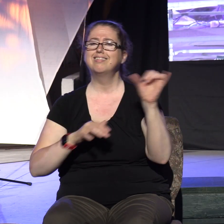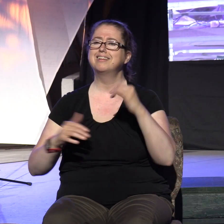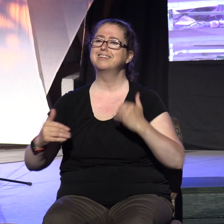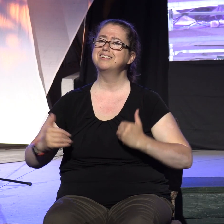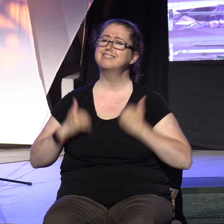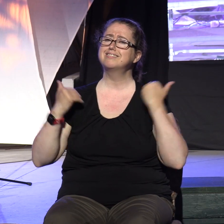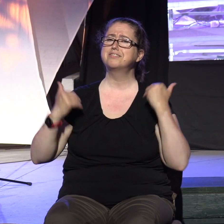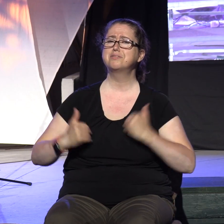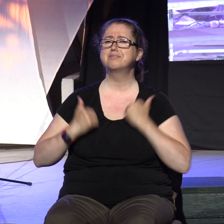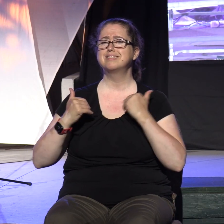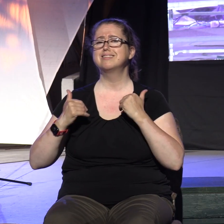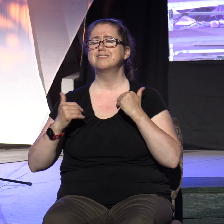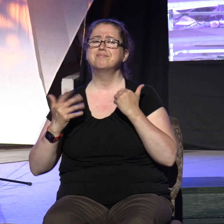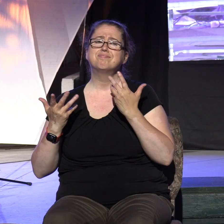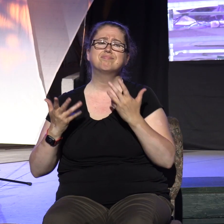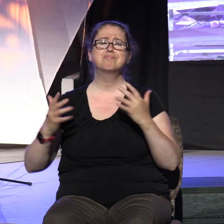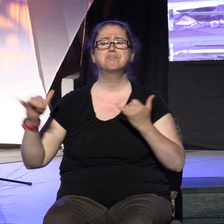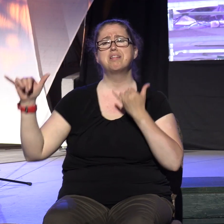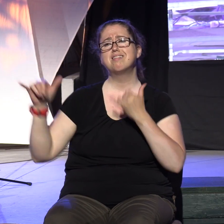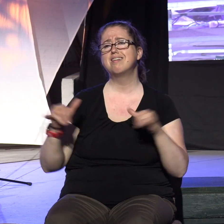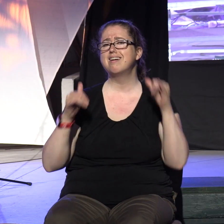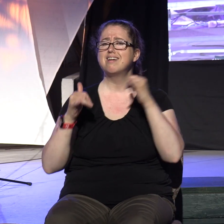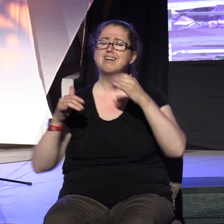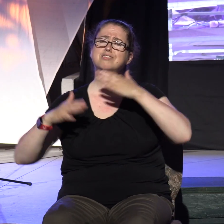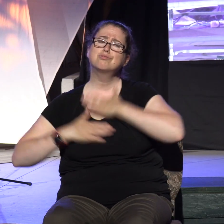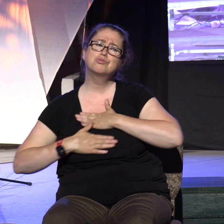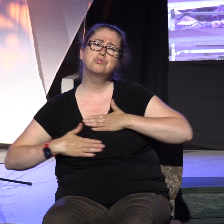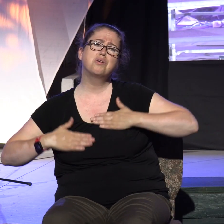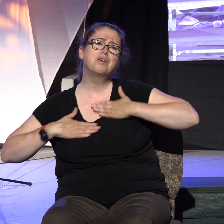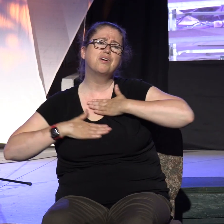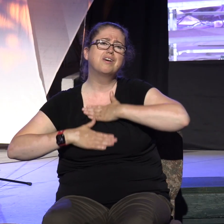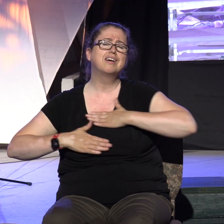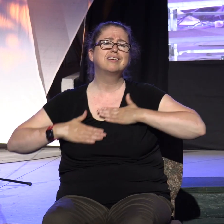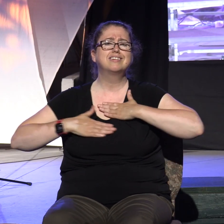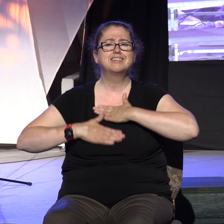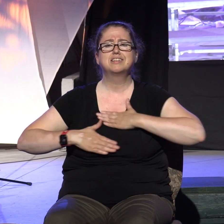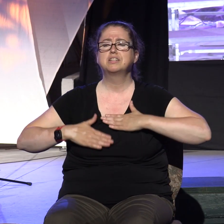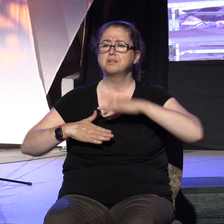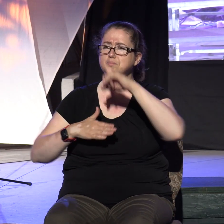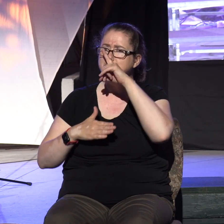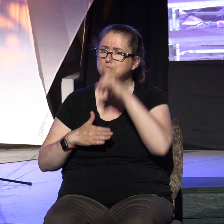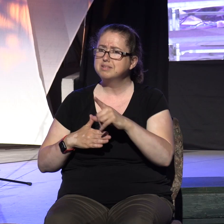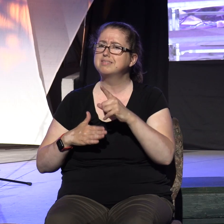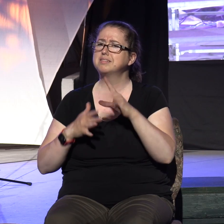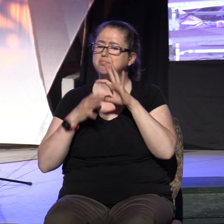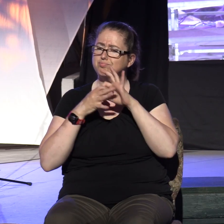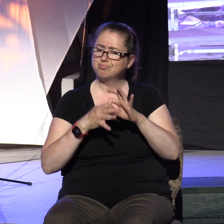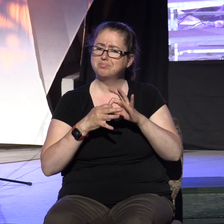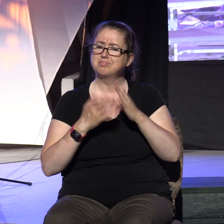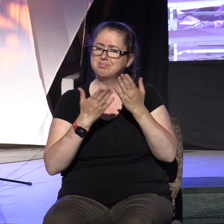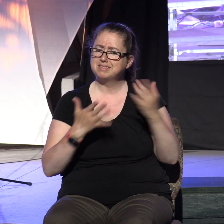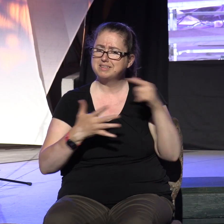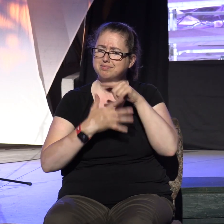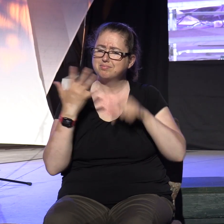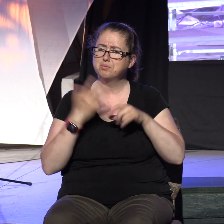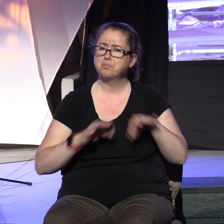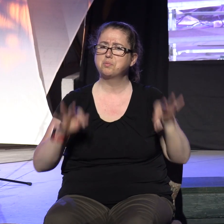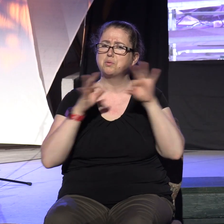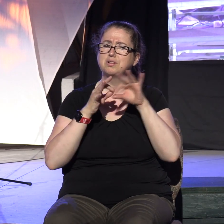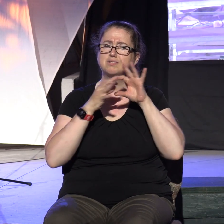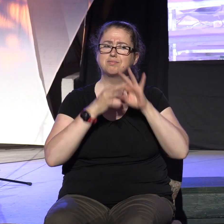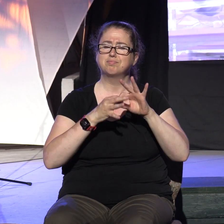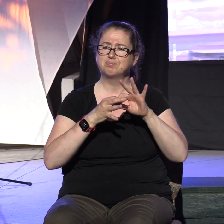namely relationships. Be connected to God, be connected to family, be connected to one another. Because in